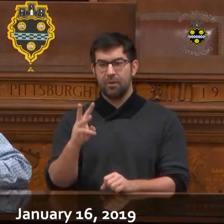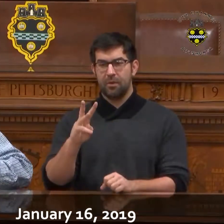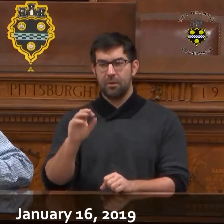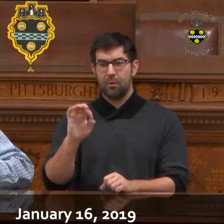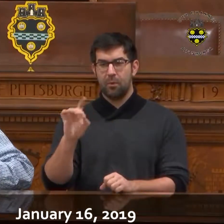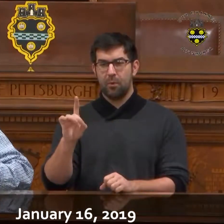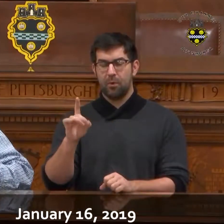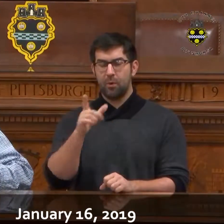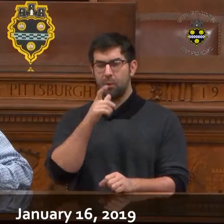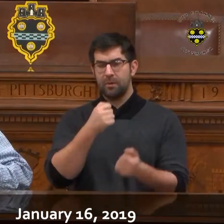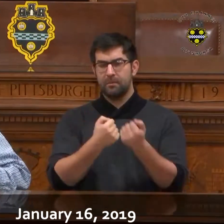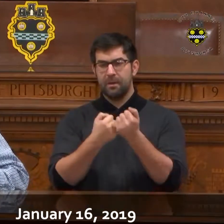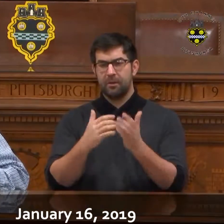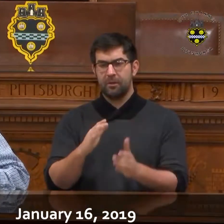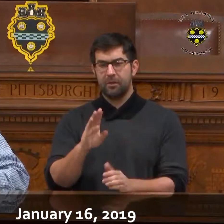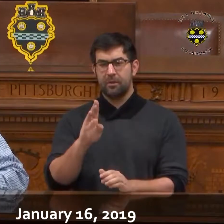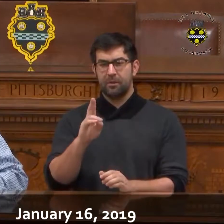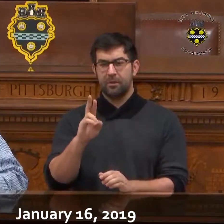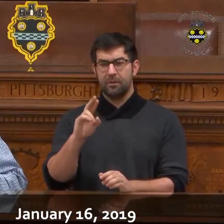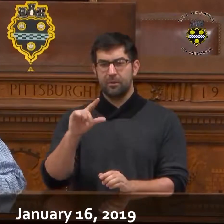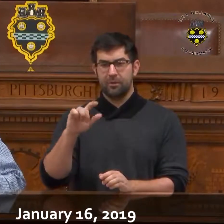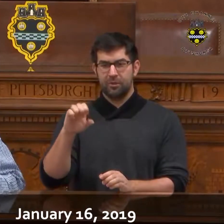by Reverend Burgess.